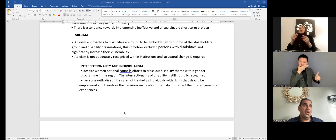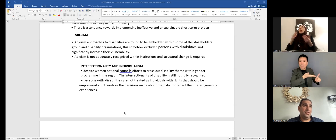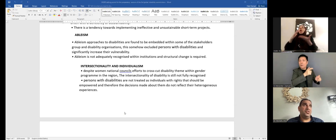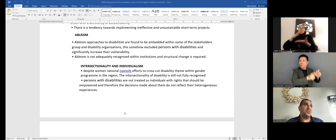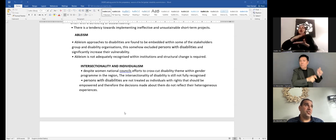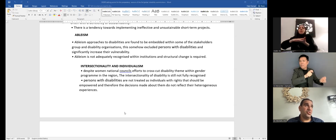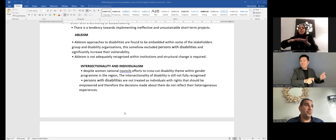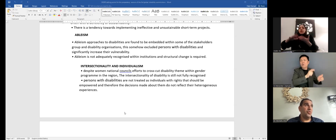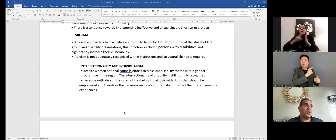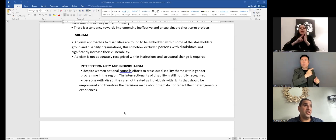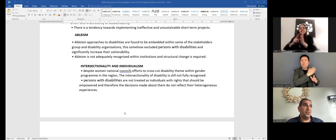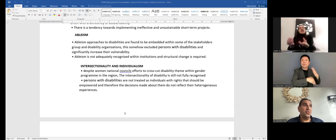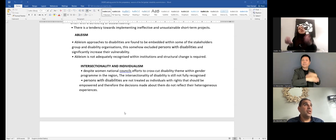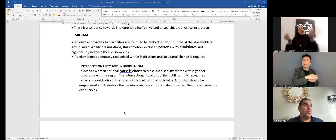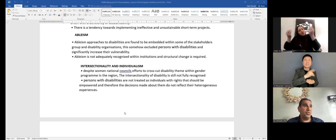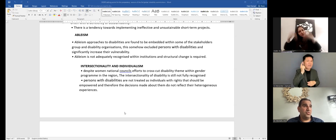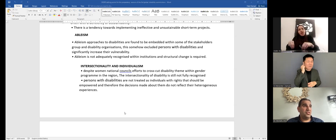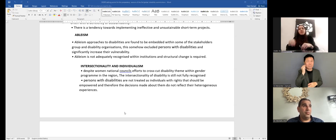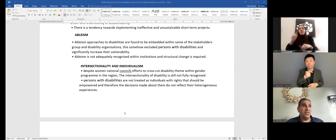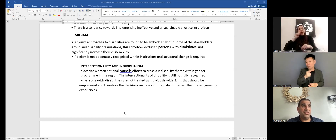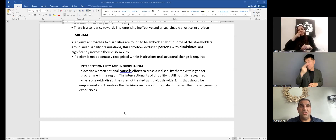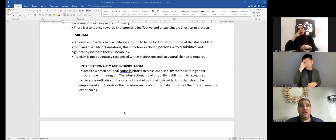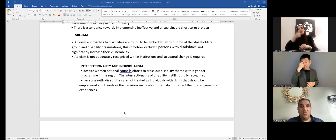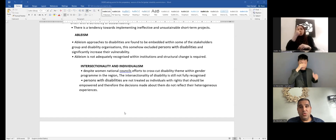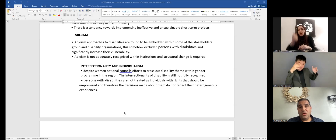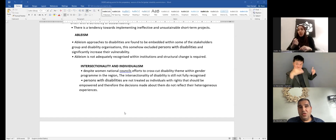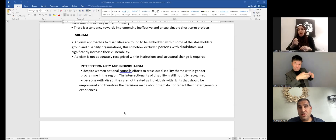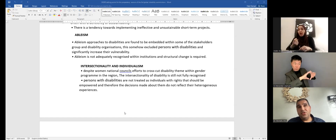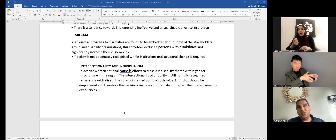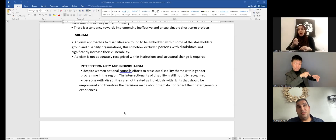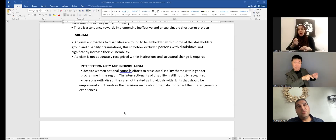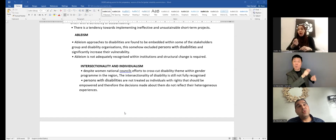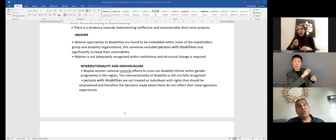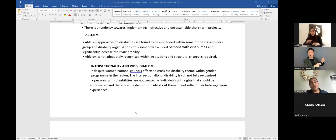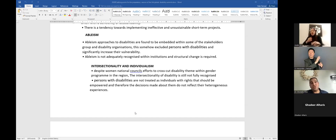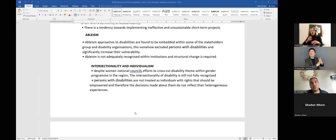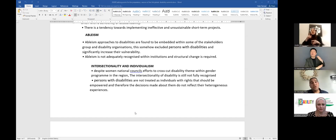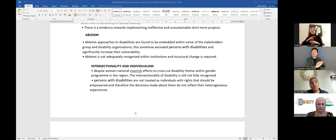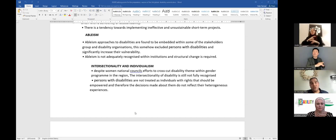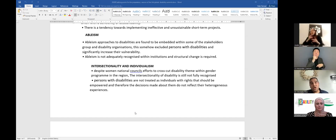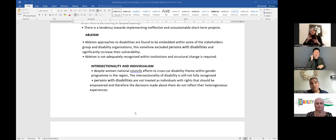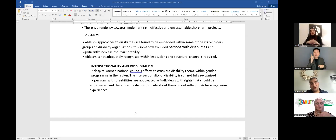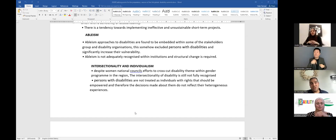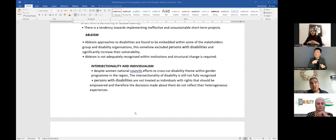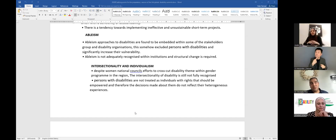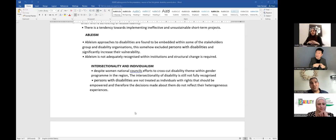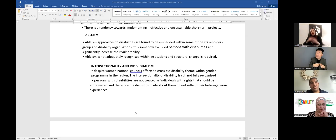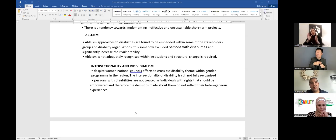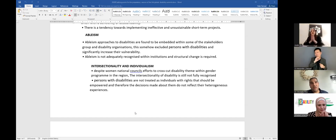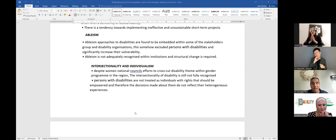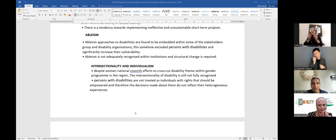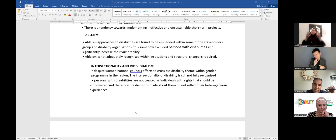within disasters. So focusing on women with disability or elderly people who also got